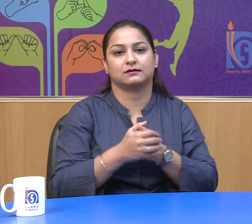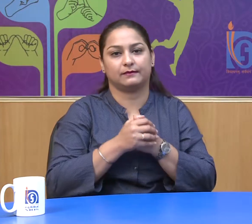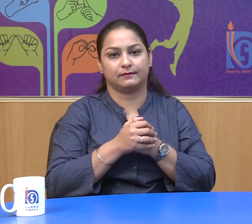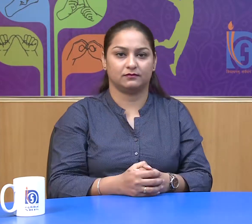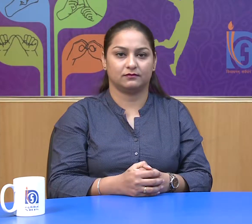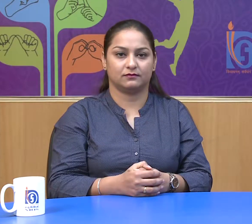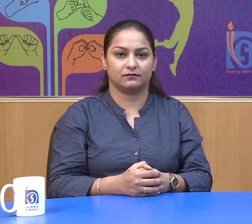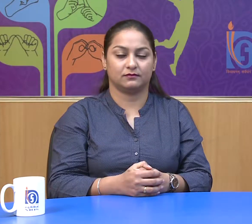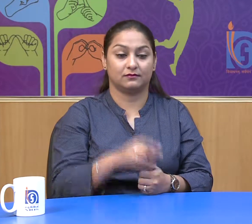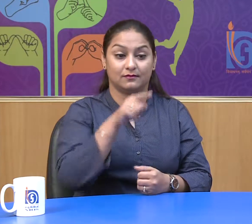and the Nainars